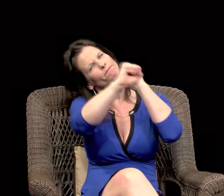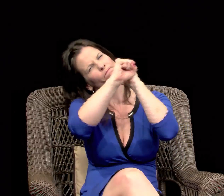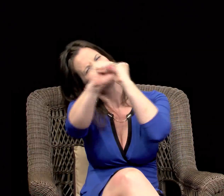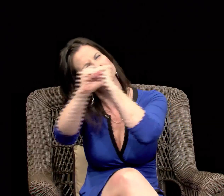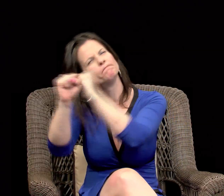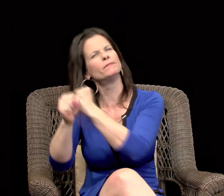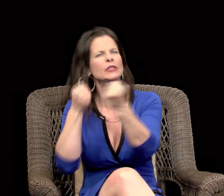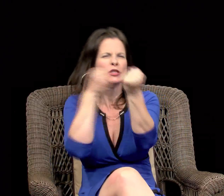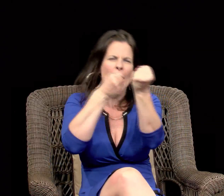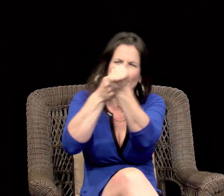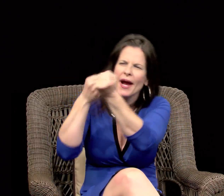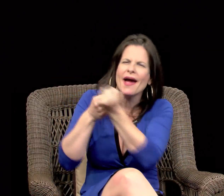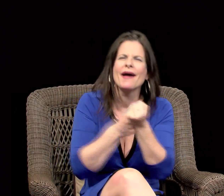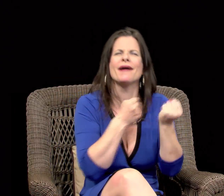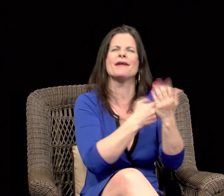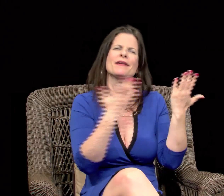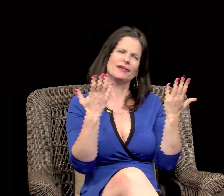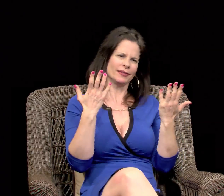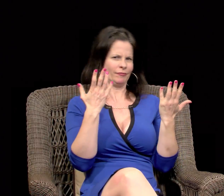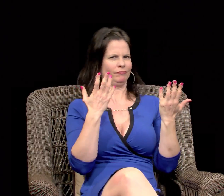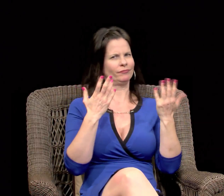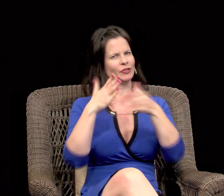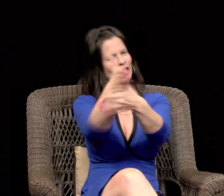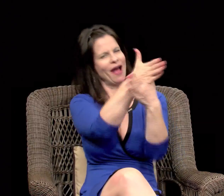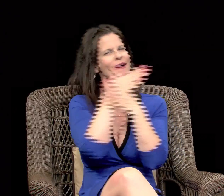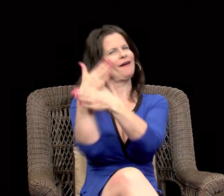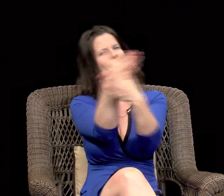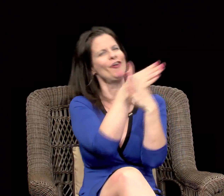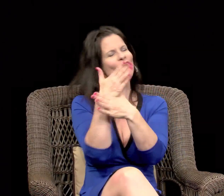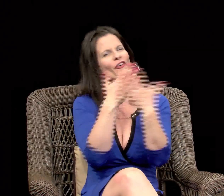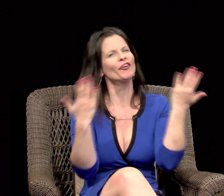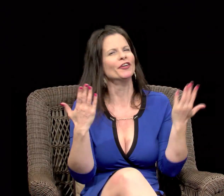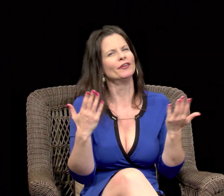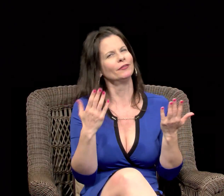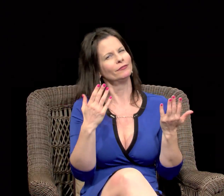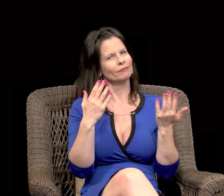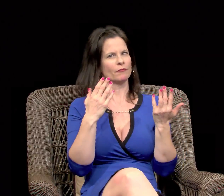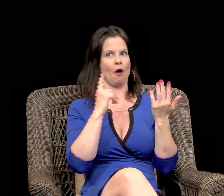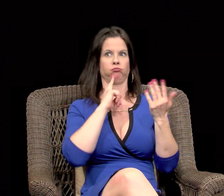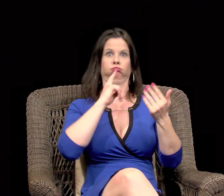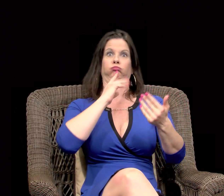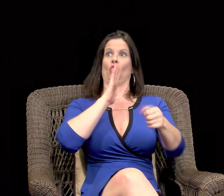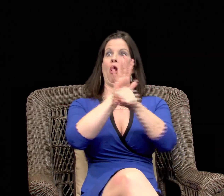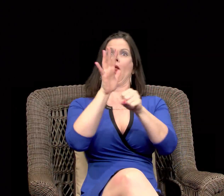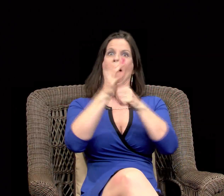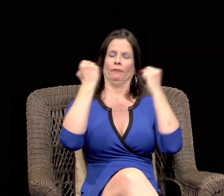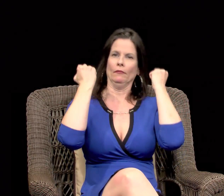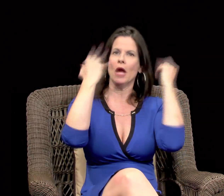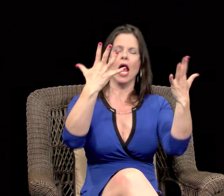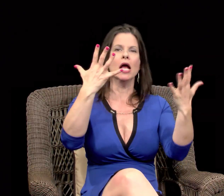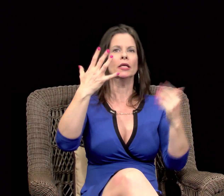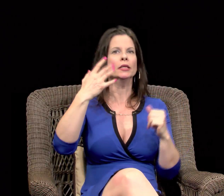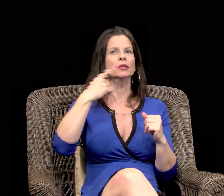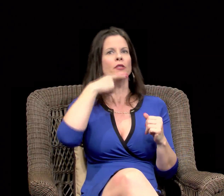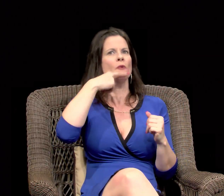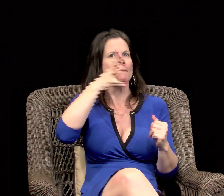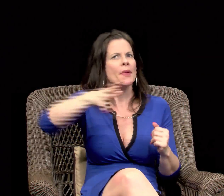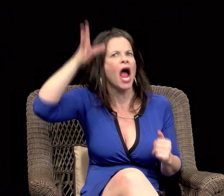has so much to it, and there's a campaign to get the word out, and people are sharing. And a